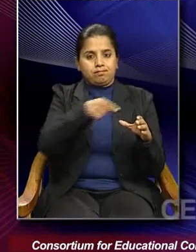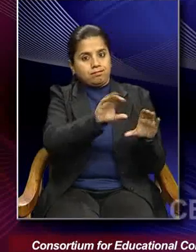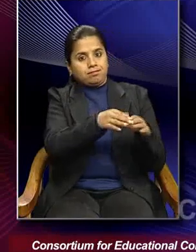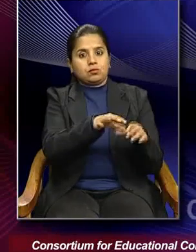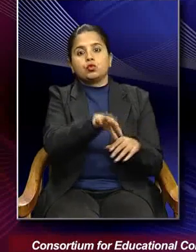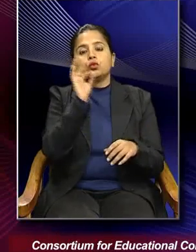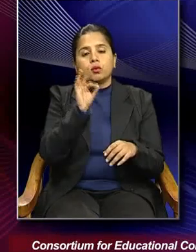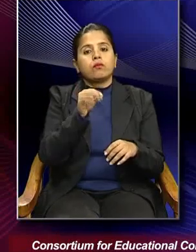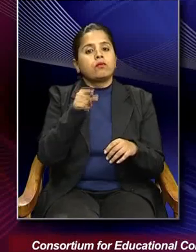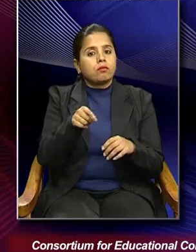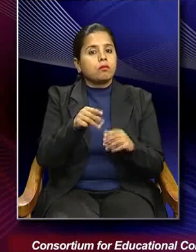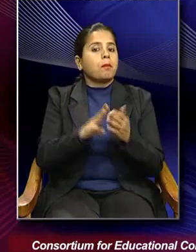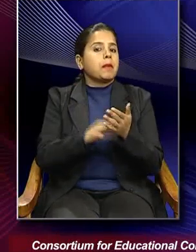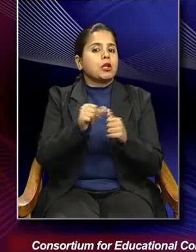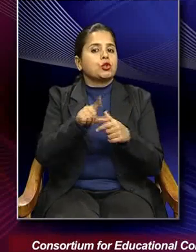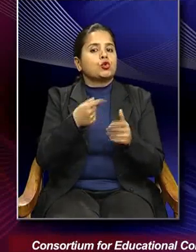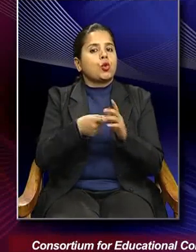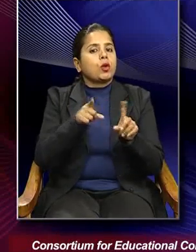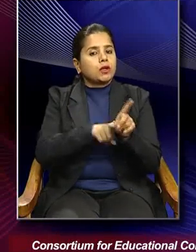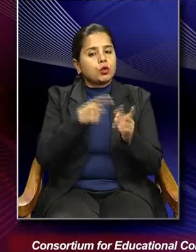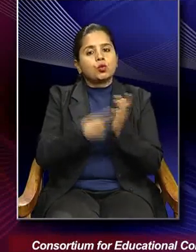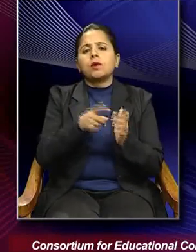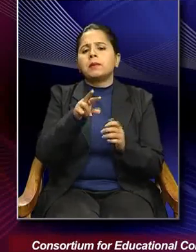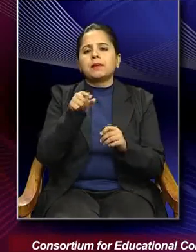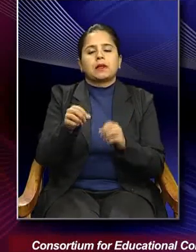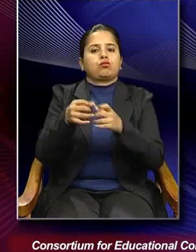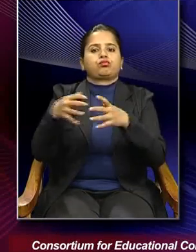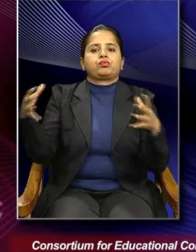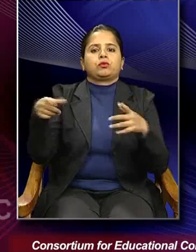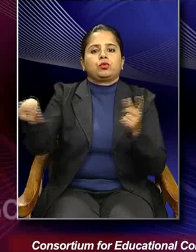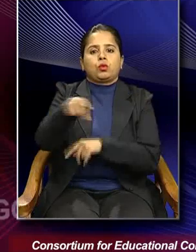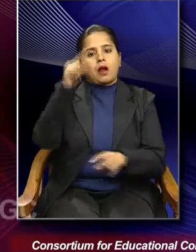So, majority rule basically leads to a voting rule.